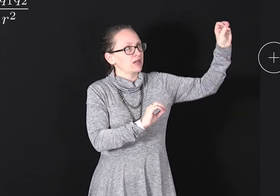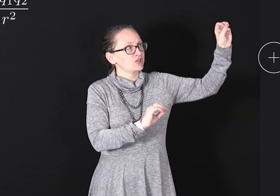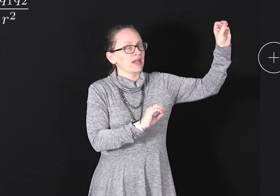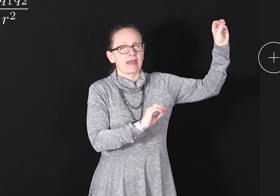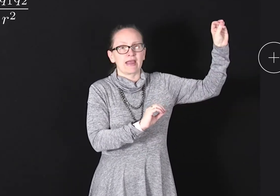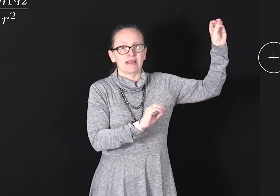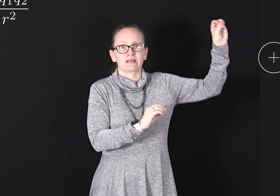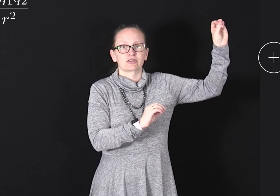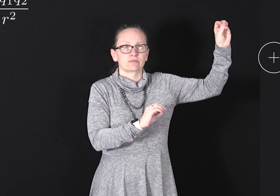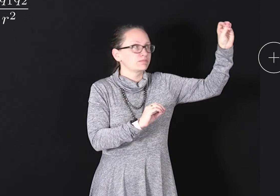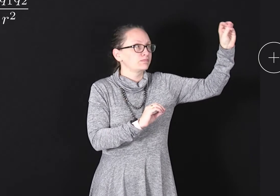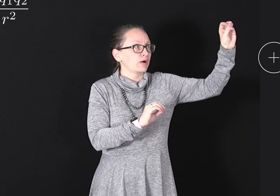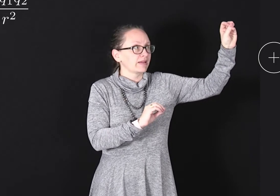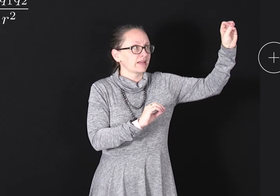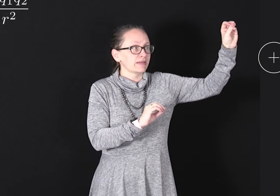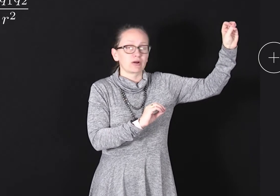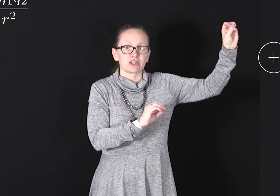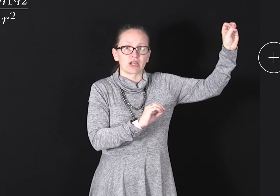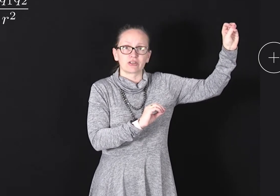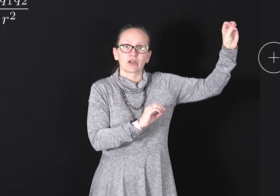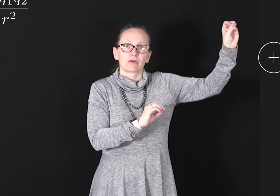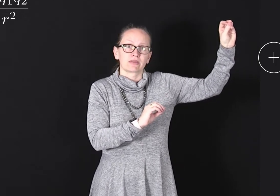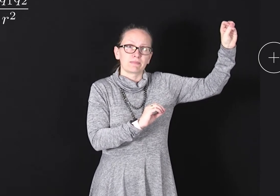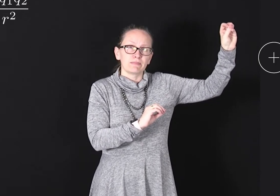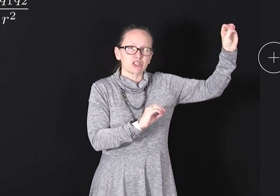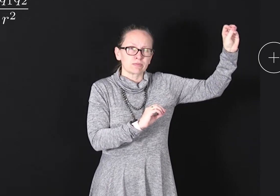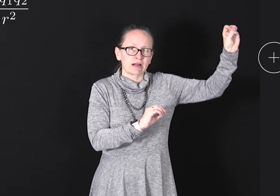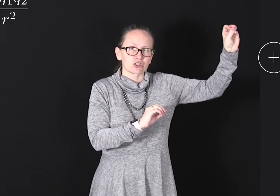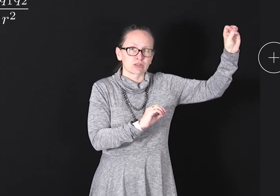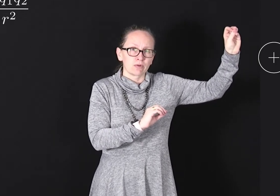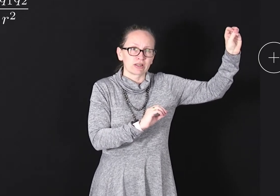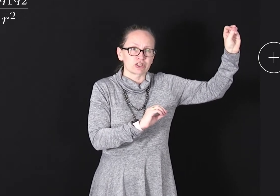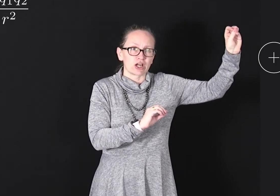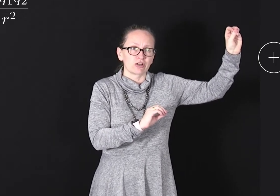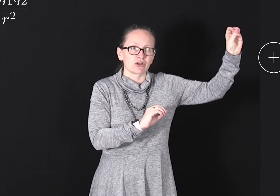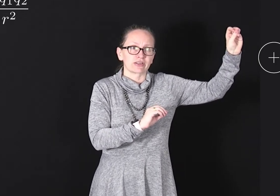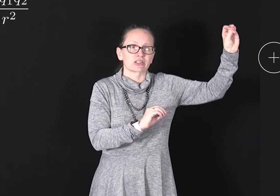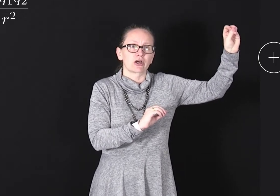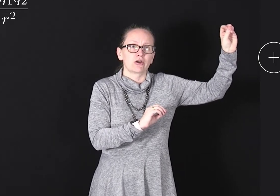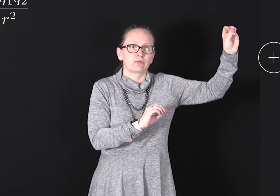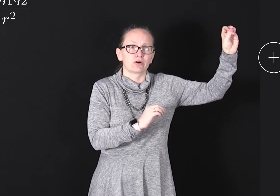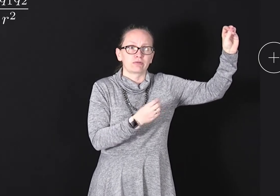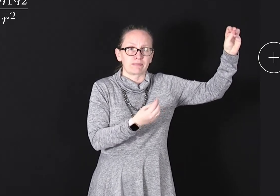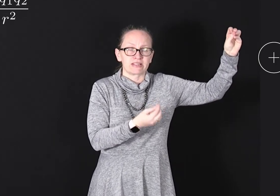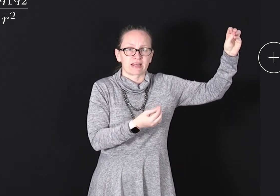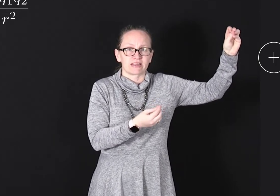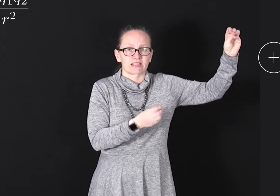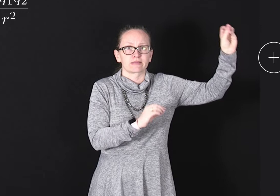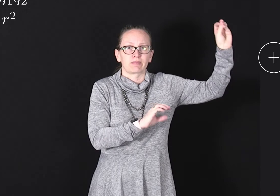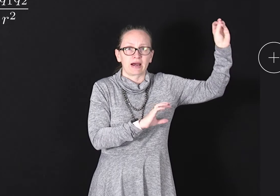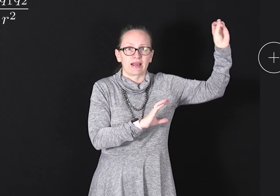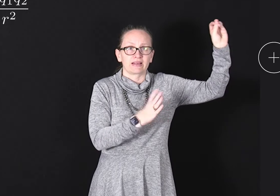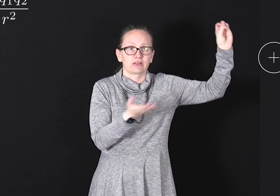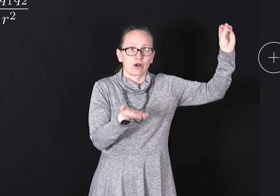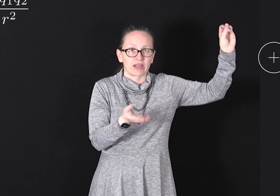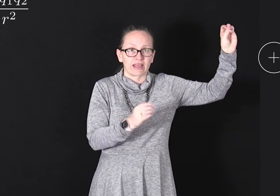imagine another point charge with a much, much smaller charge on it. So we'll represent this by lowercase